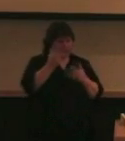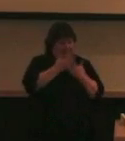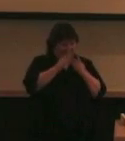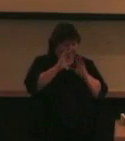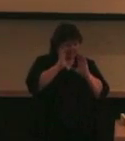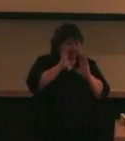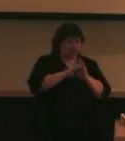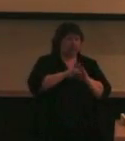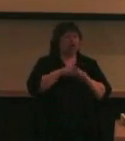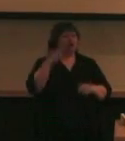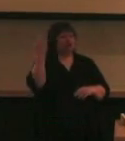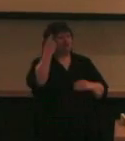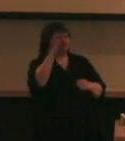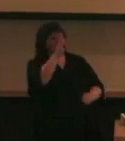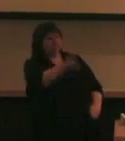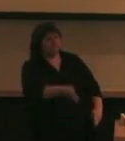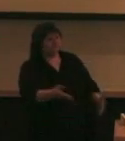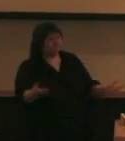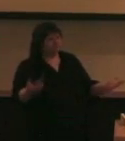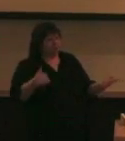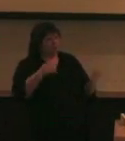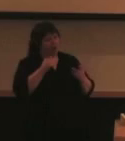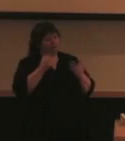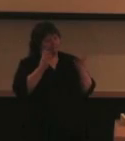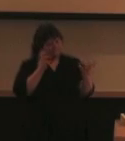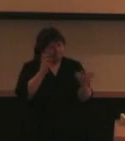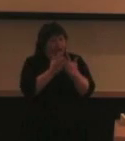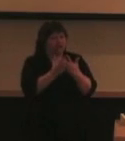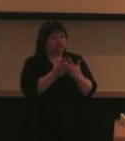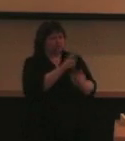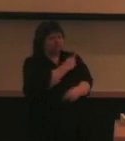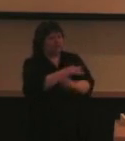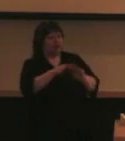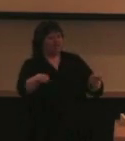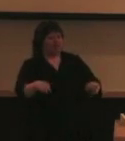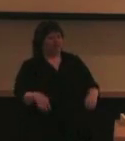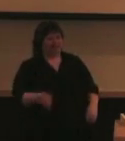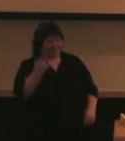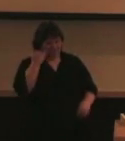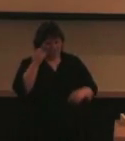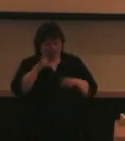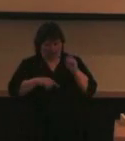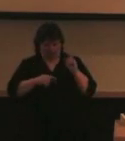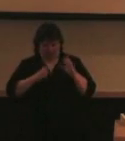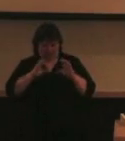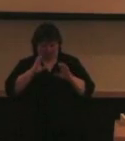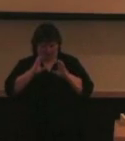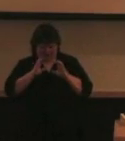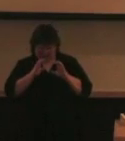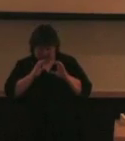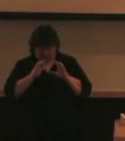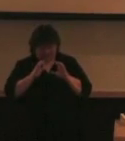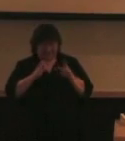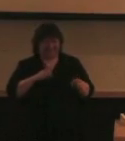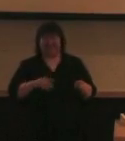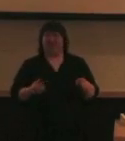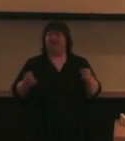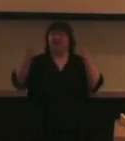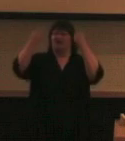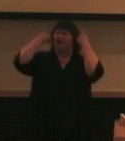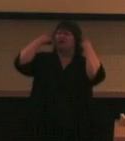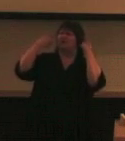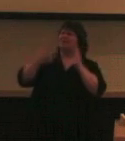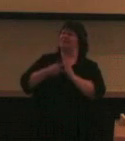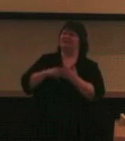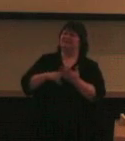pictures, the reason is you need to get to the level of the patient. If you can't communicate whatever that means to the patient, they're not going to